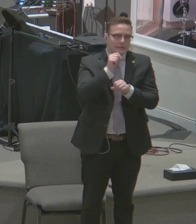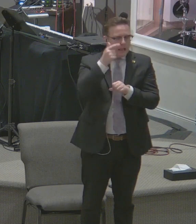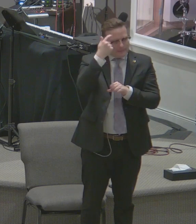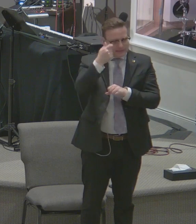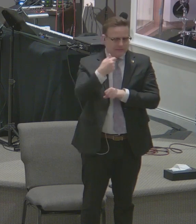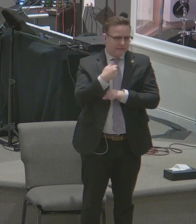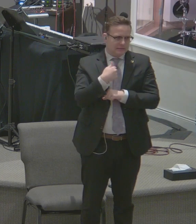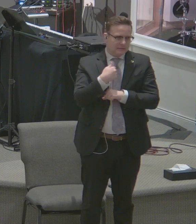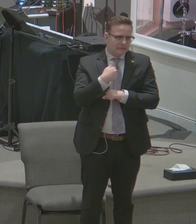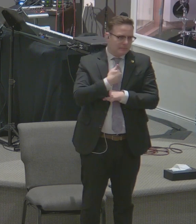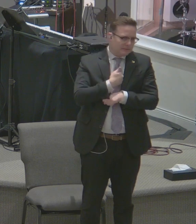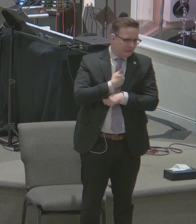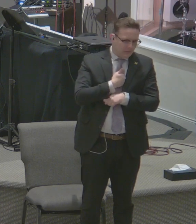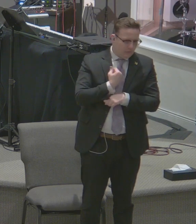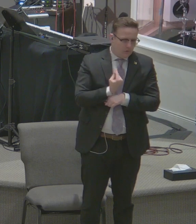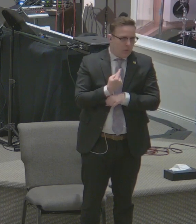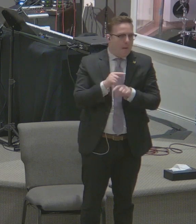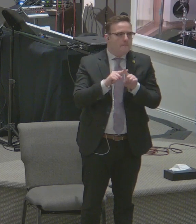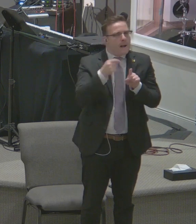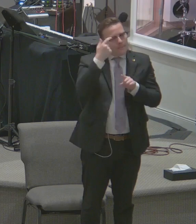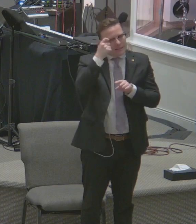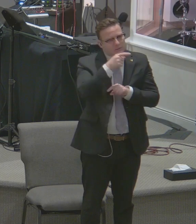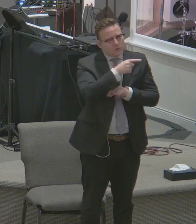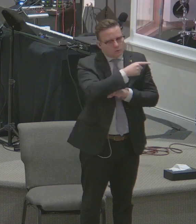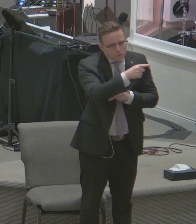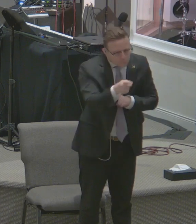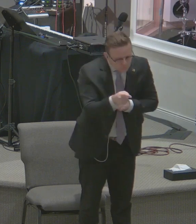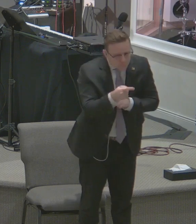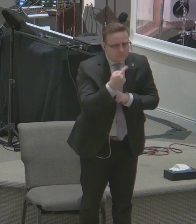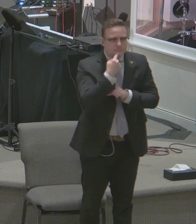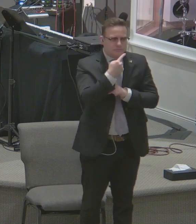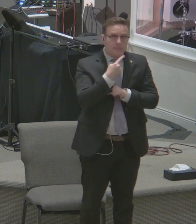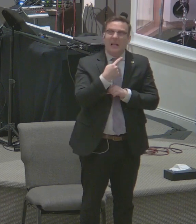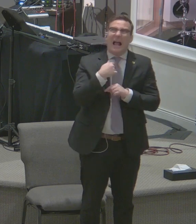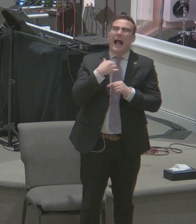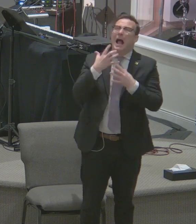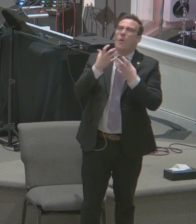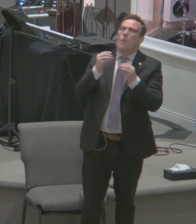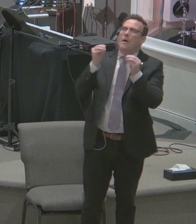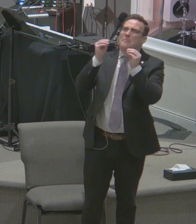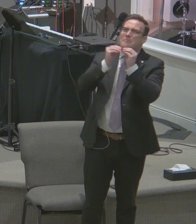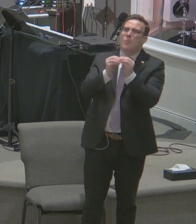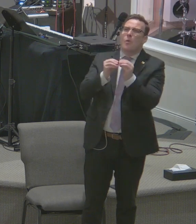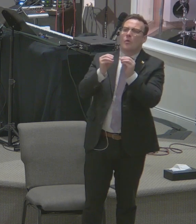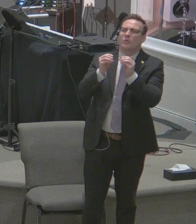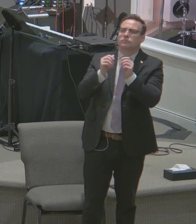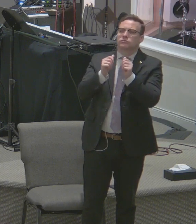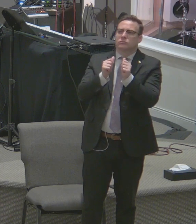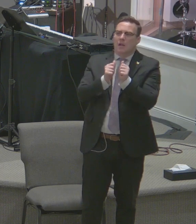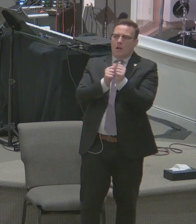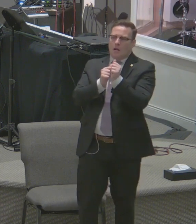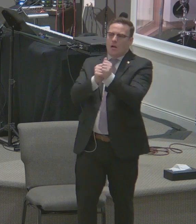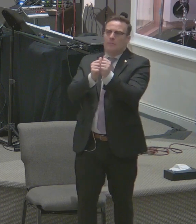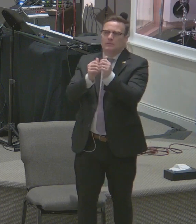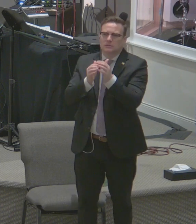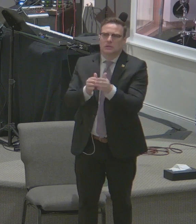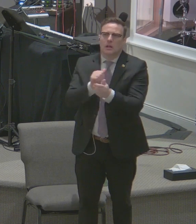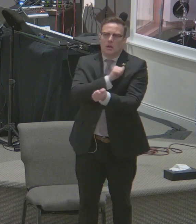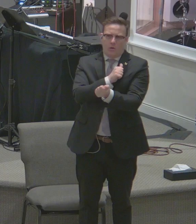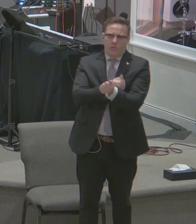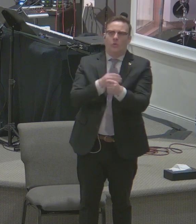of me. It happens because you have said, I want this. I want to be used of God, and I